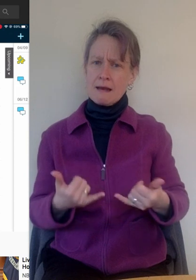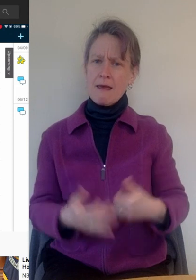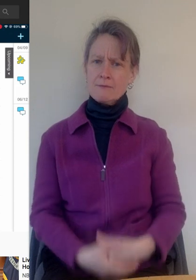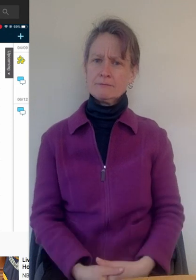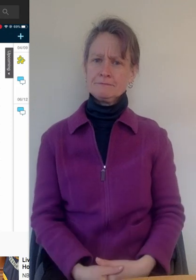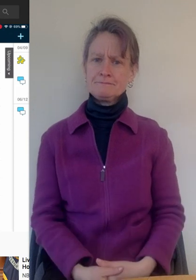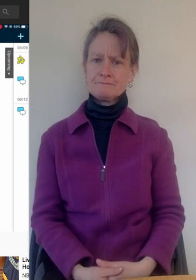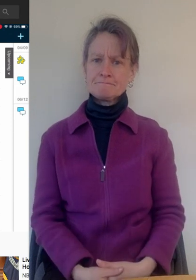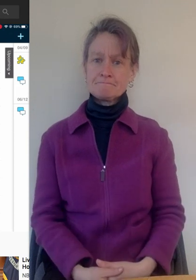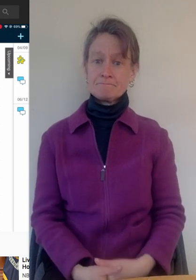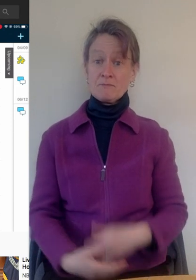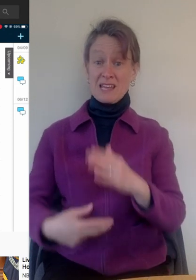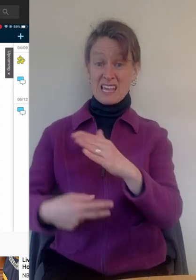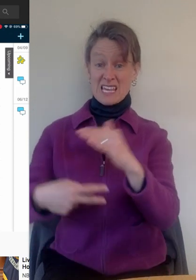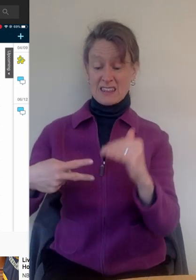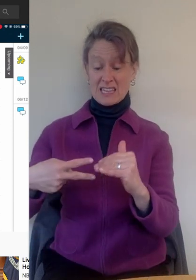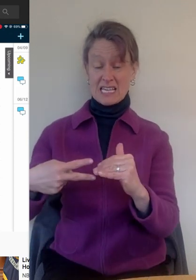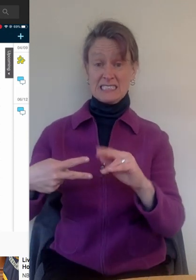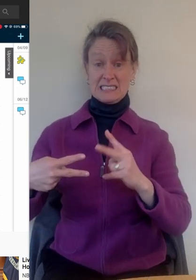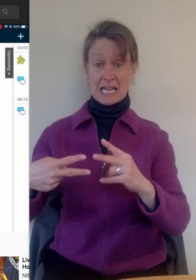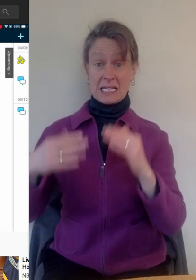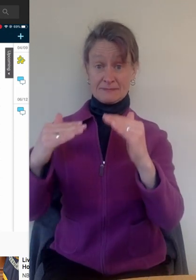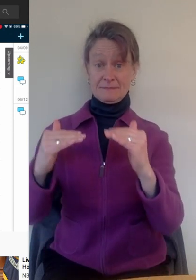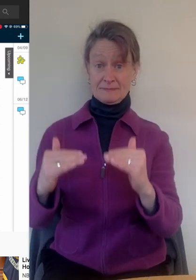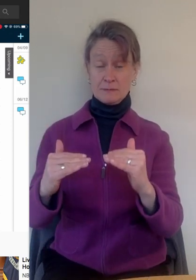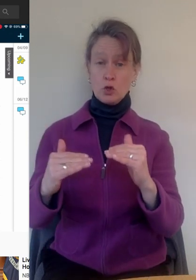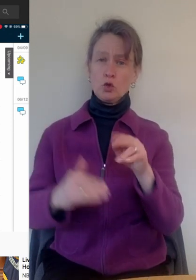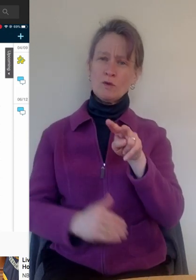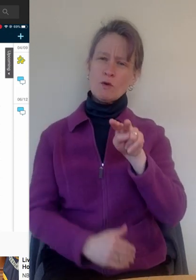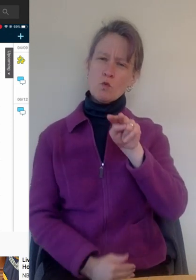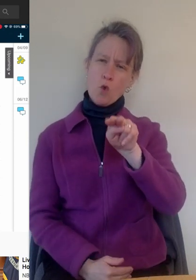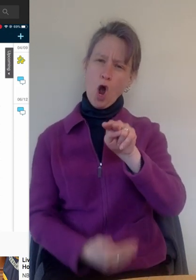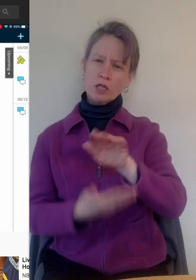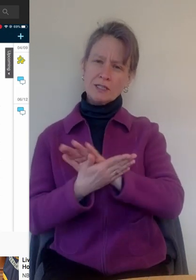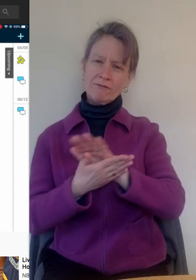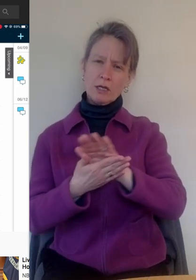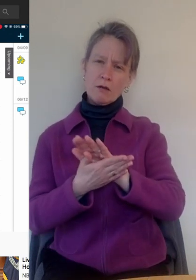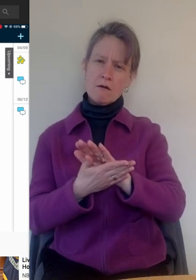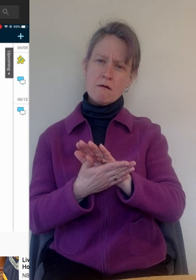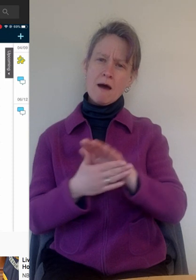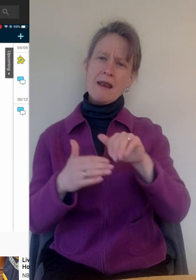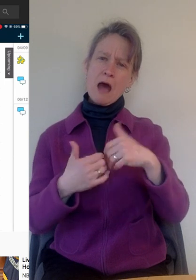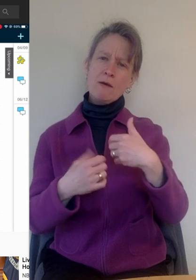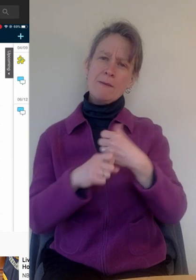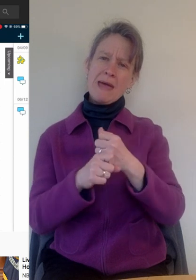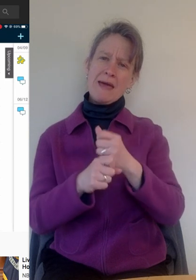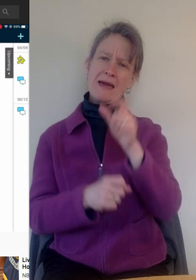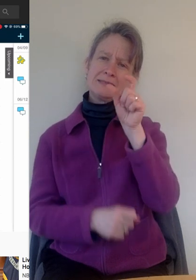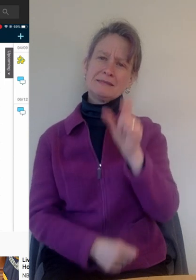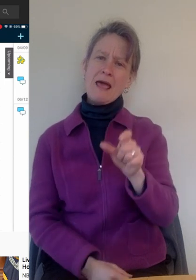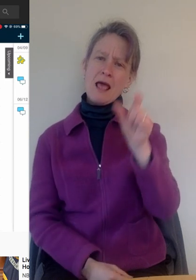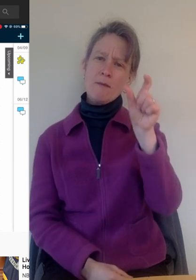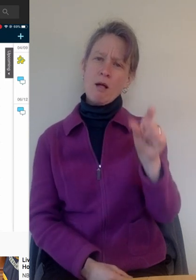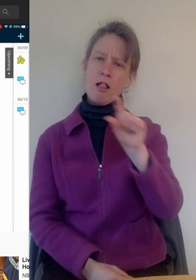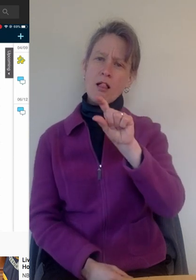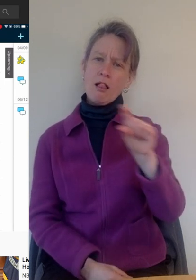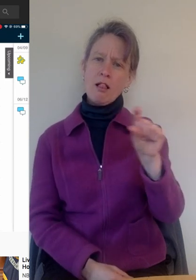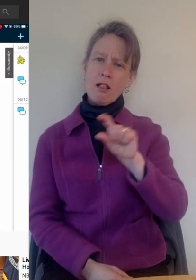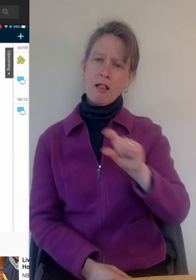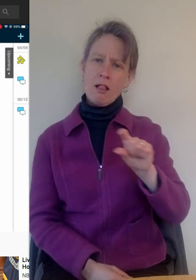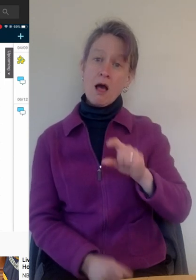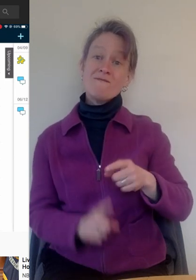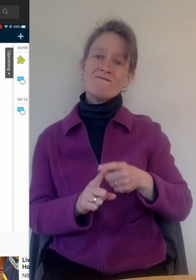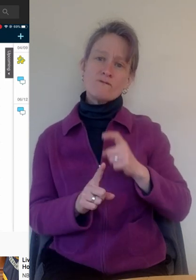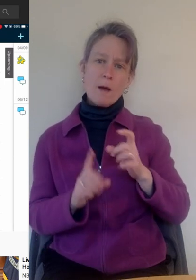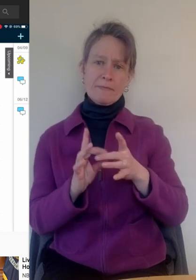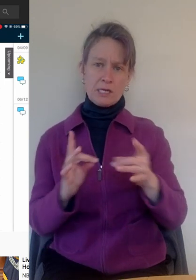The second thing you need to do is you need to watch a video on creating a table from an equation.